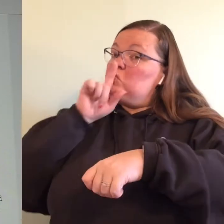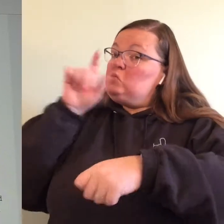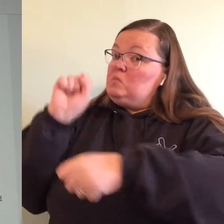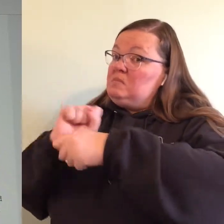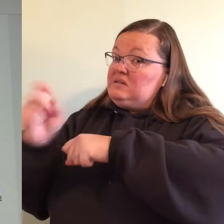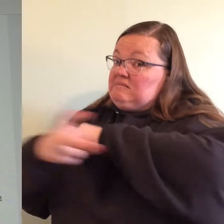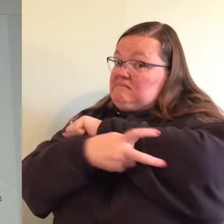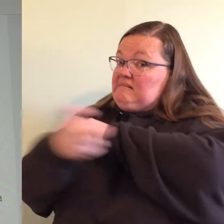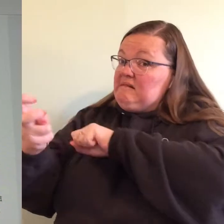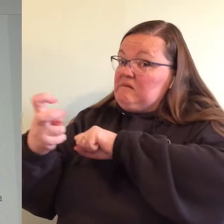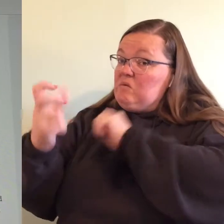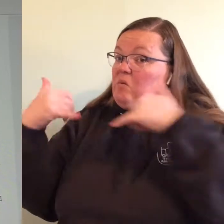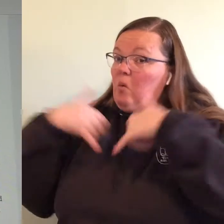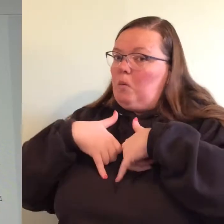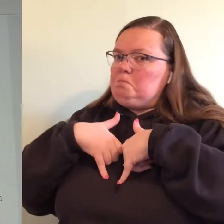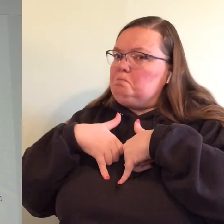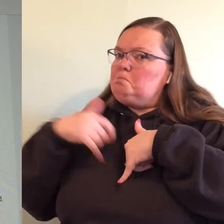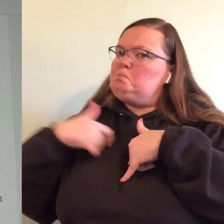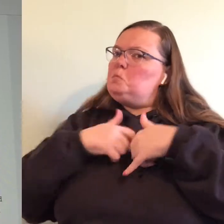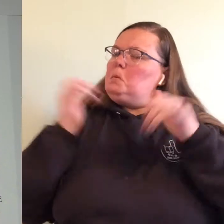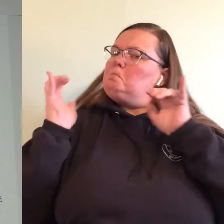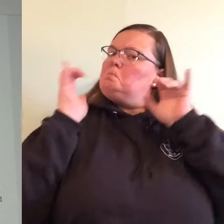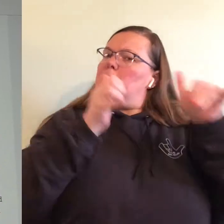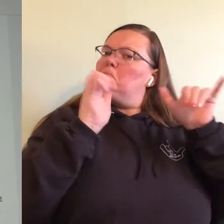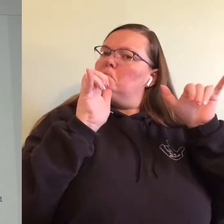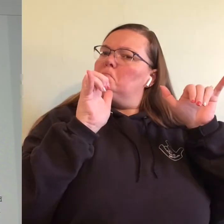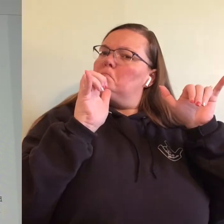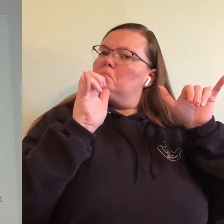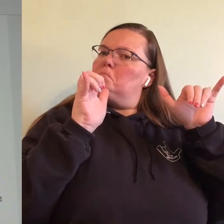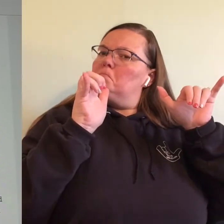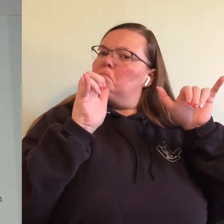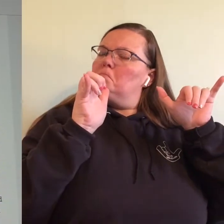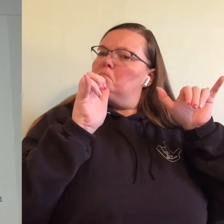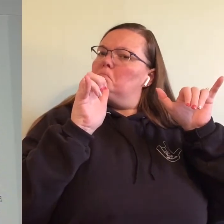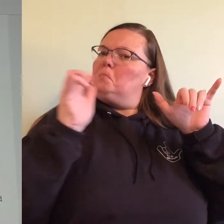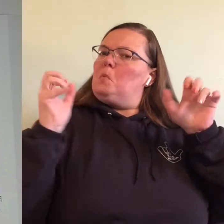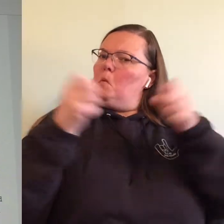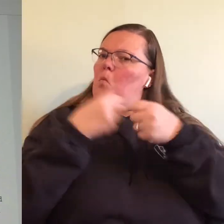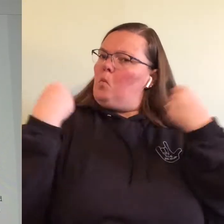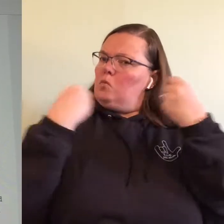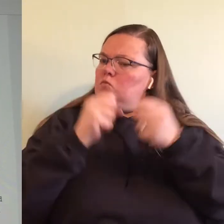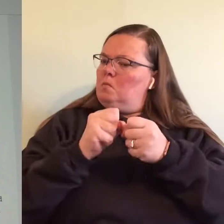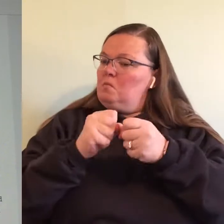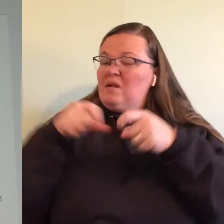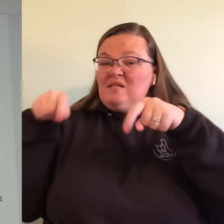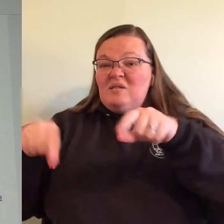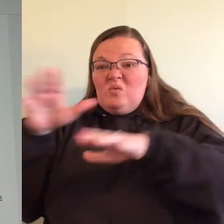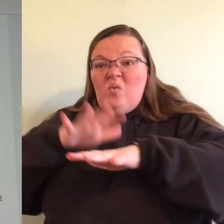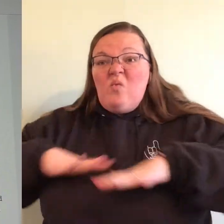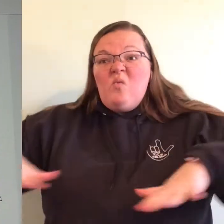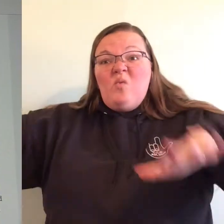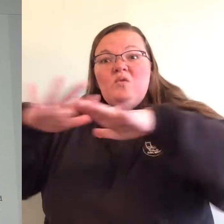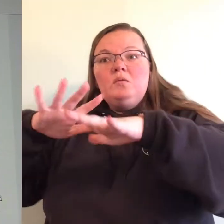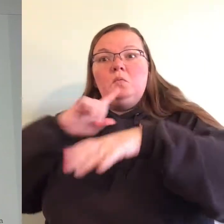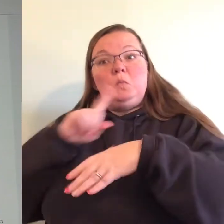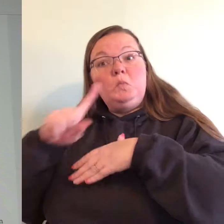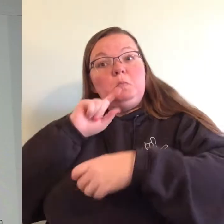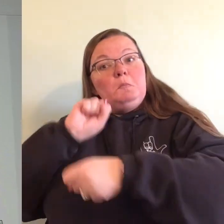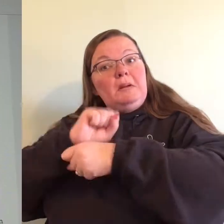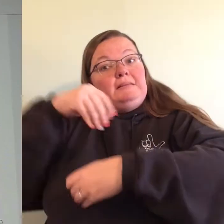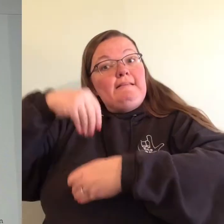had begged a coat as long as you leave it in the wardrobe where you found it, and I suppose this whole country is in the